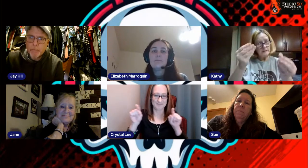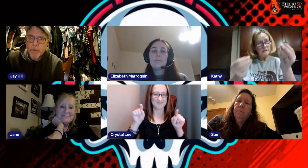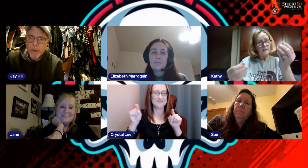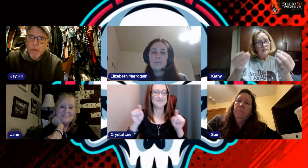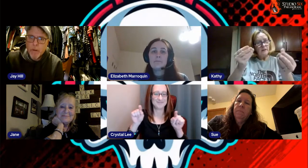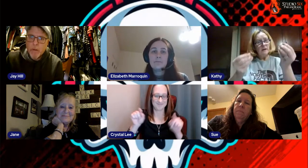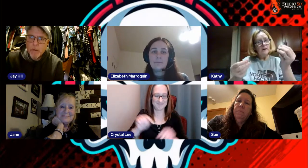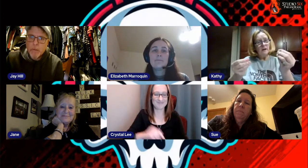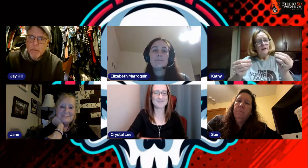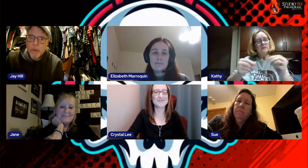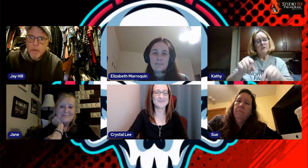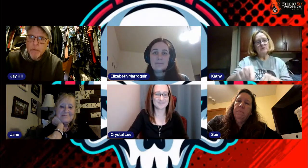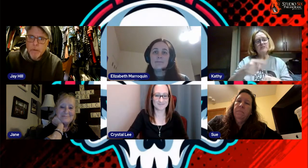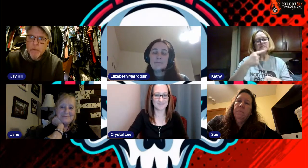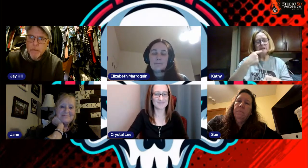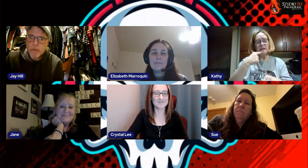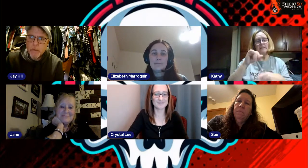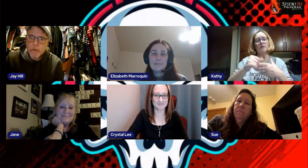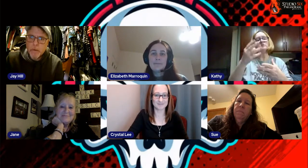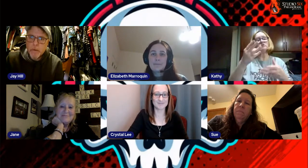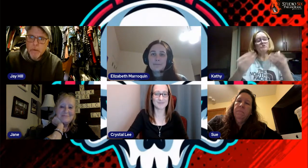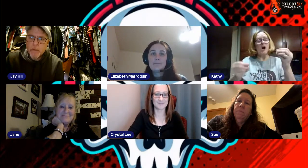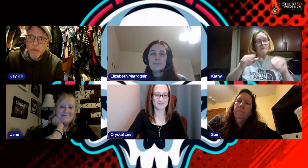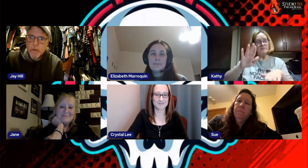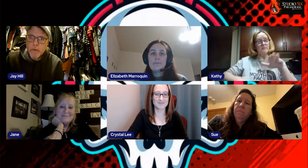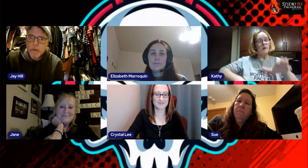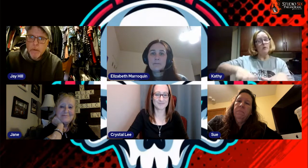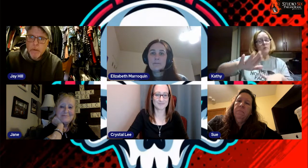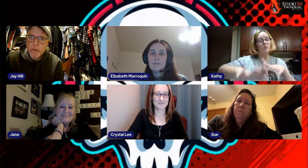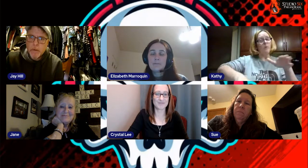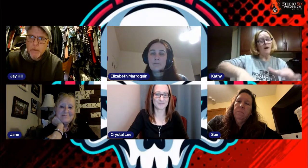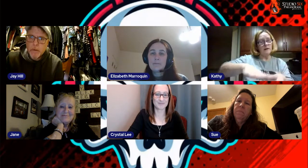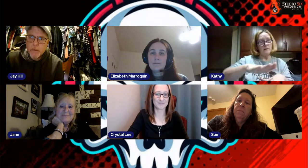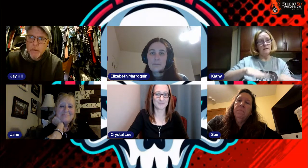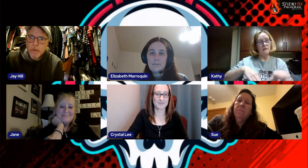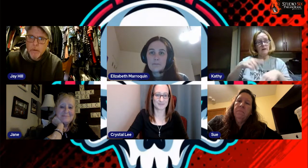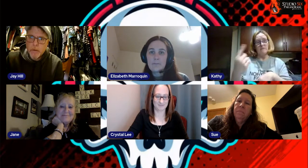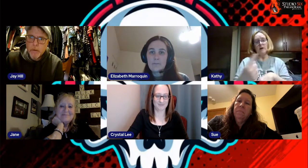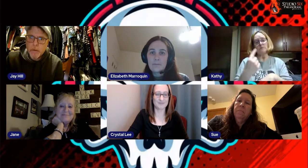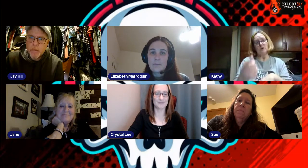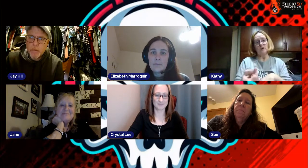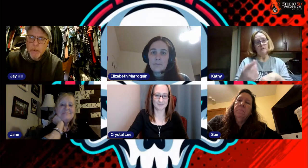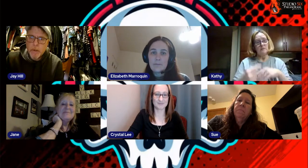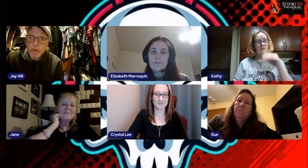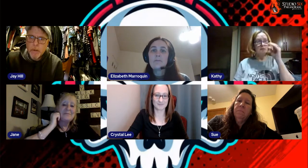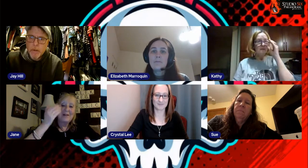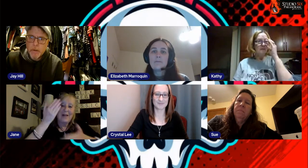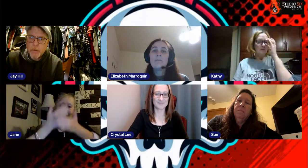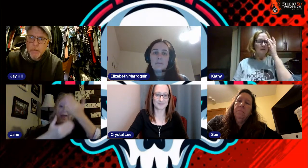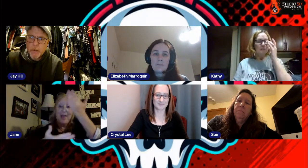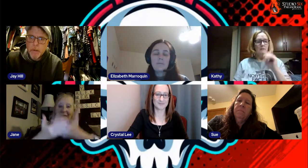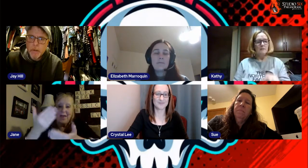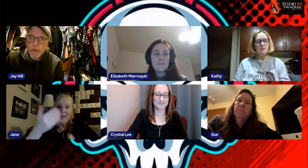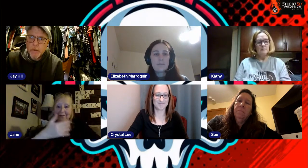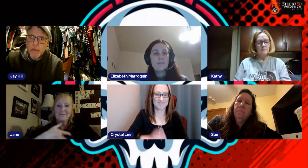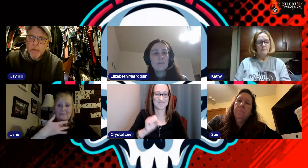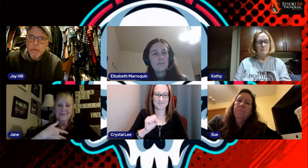soft. Right. So she's saying that it was soft, but they were walking around her.